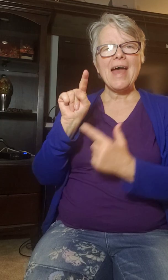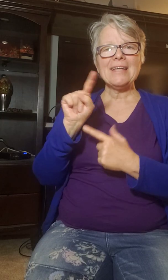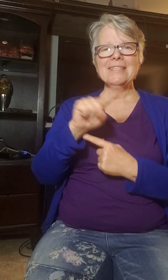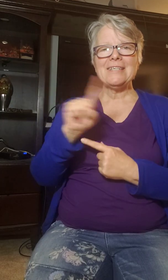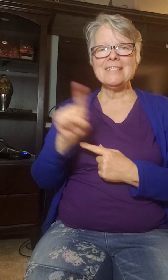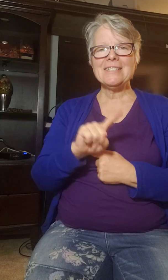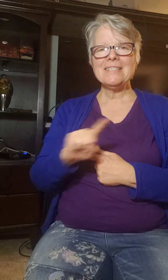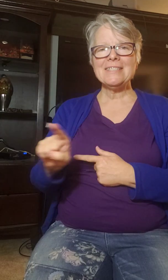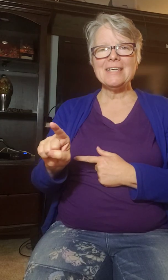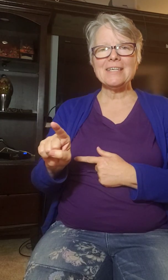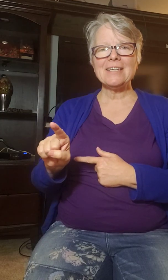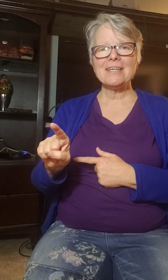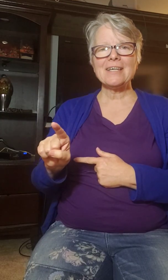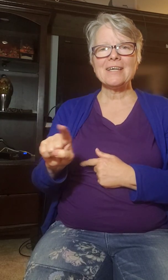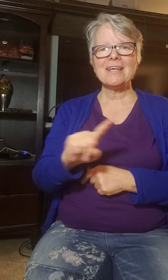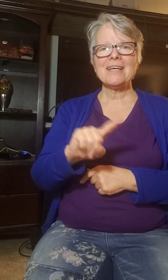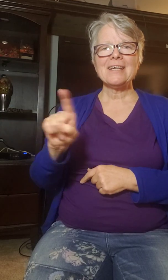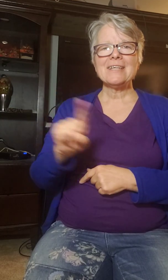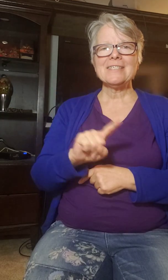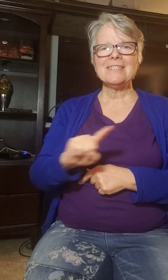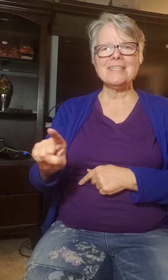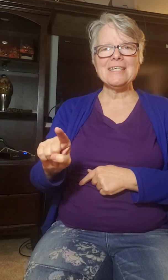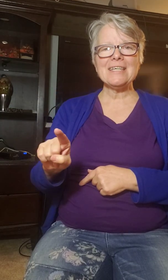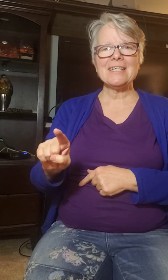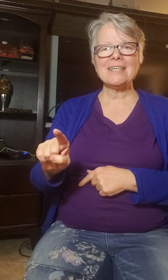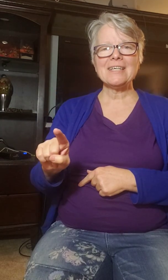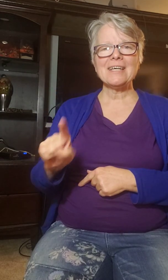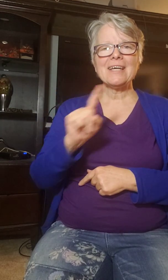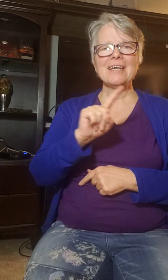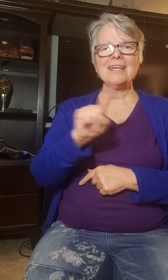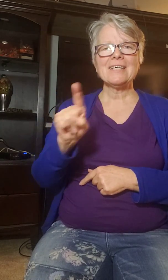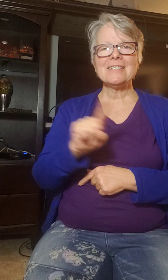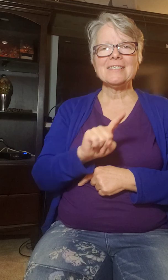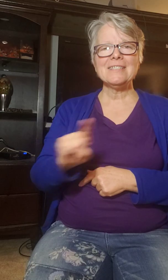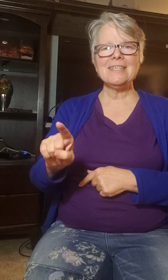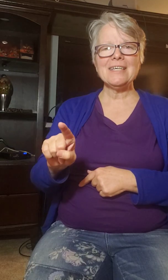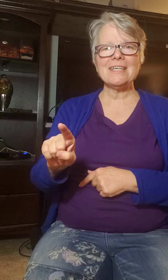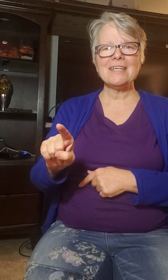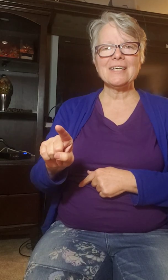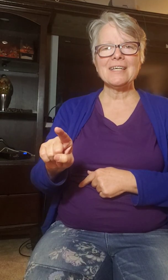And Z. Z. Z.